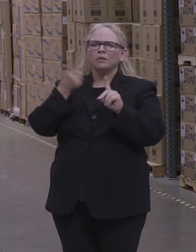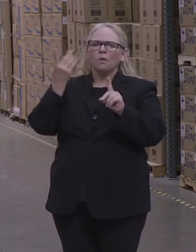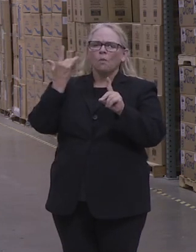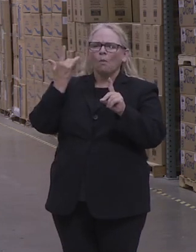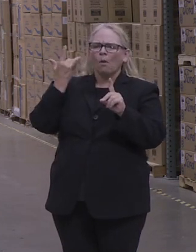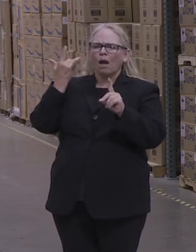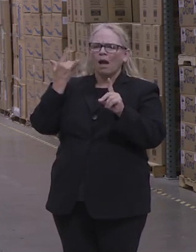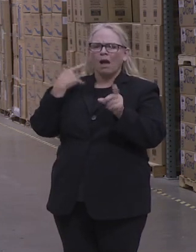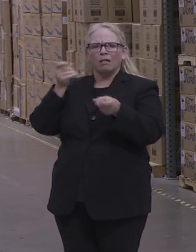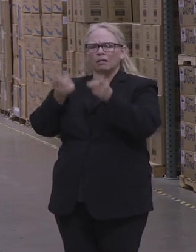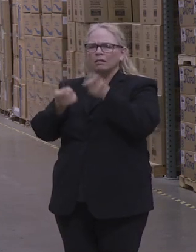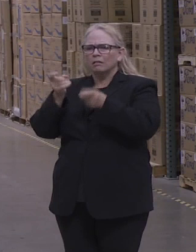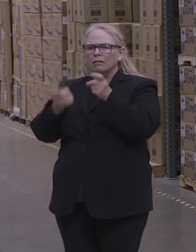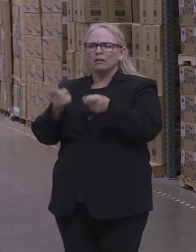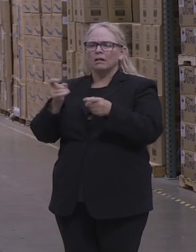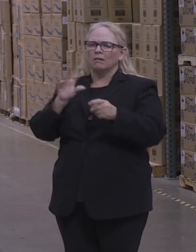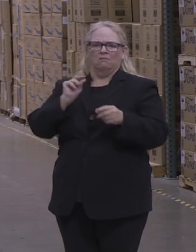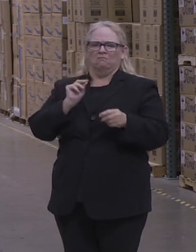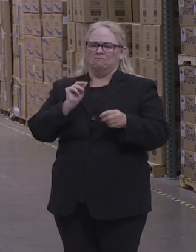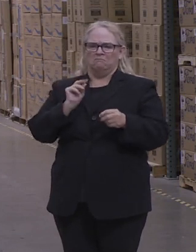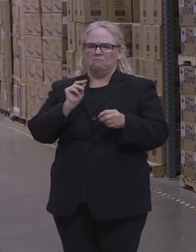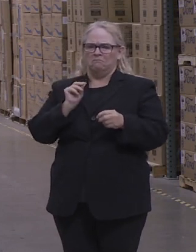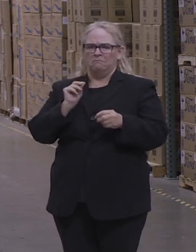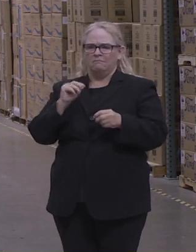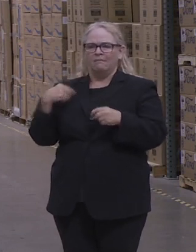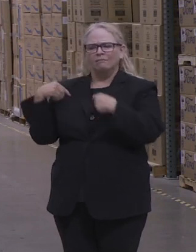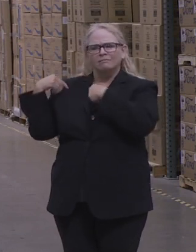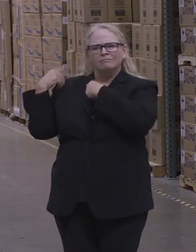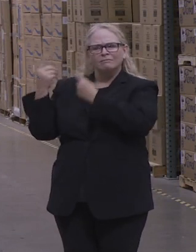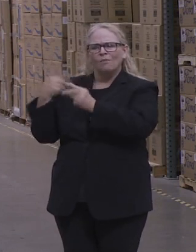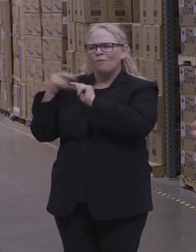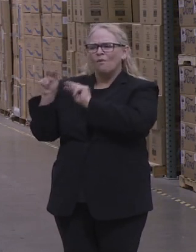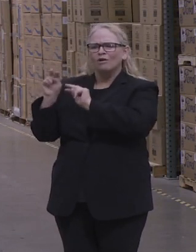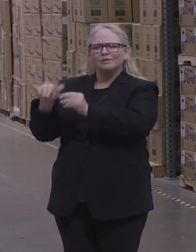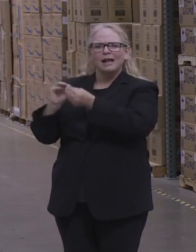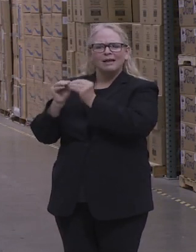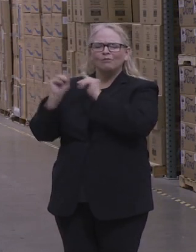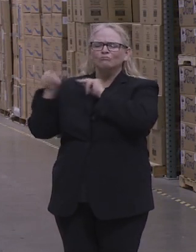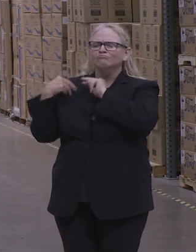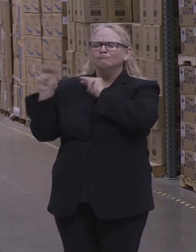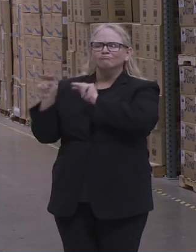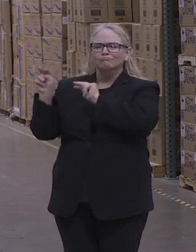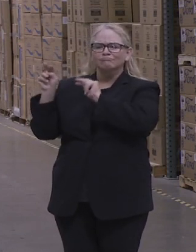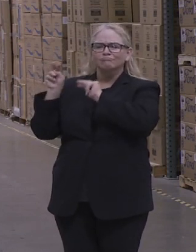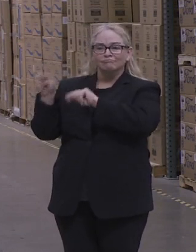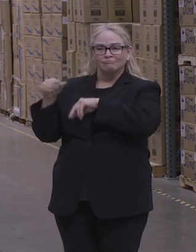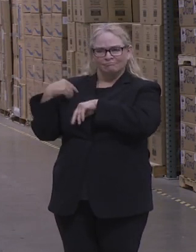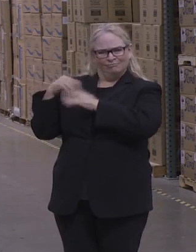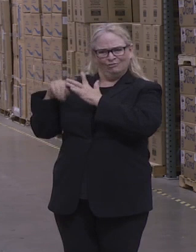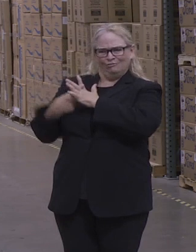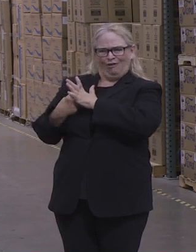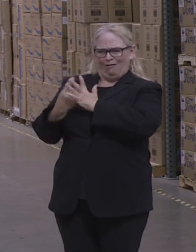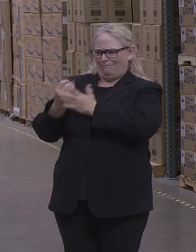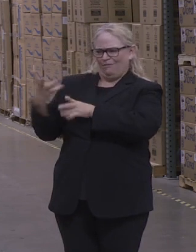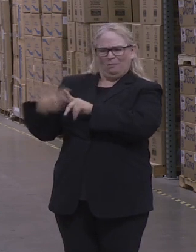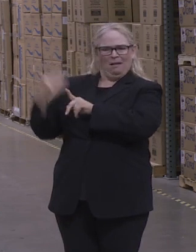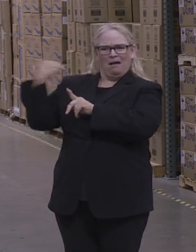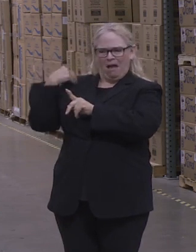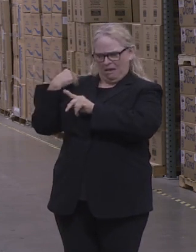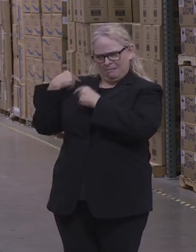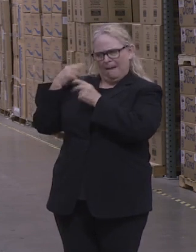strategies. We've been monitoring these numbers very, very closely, of course, since the beginning of this pandemic, when we had one of the